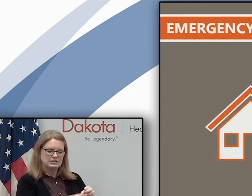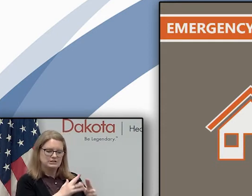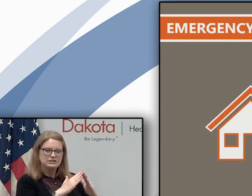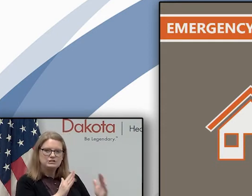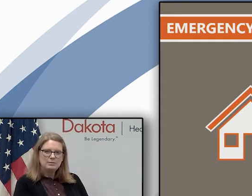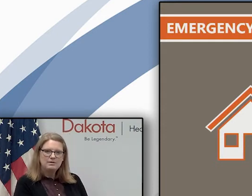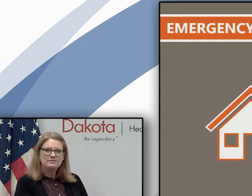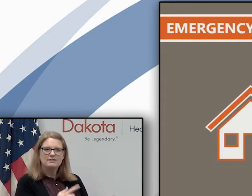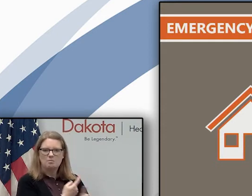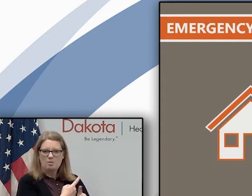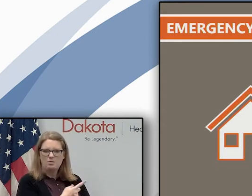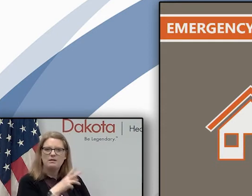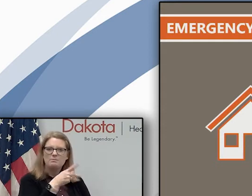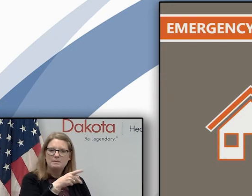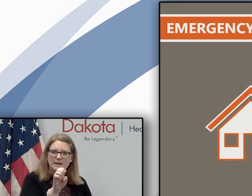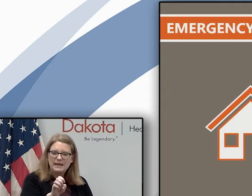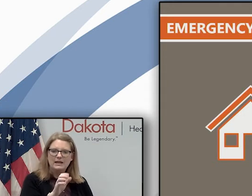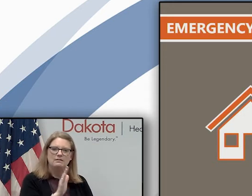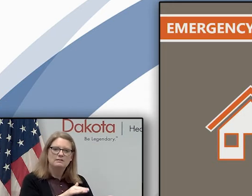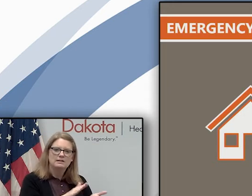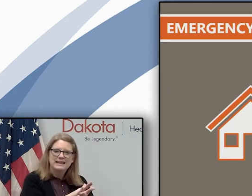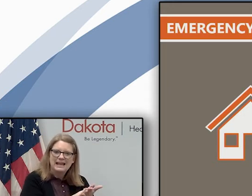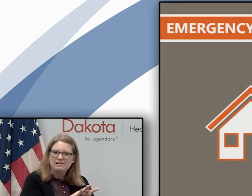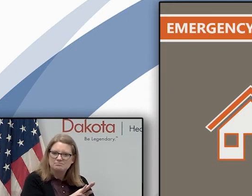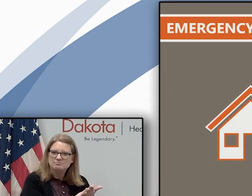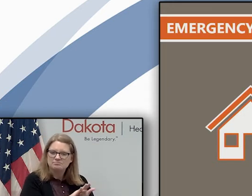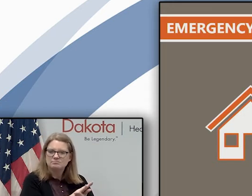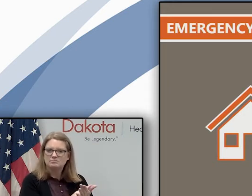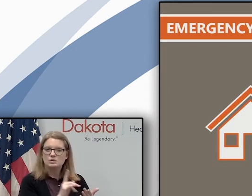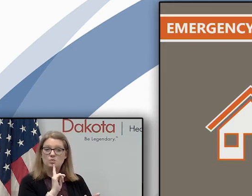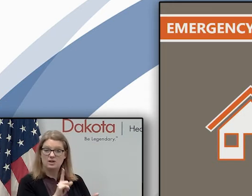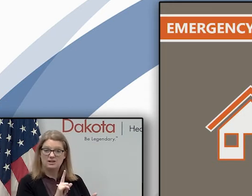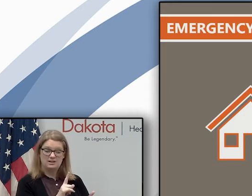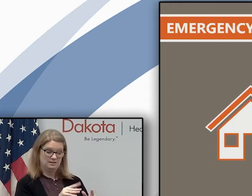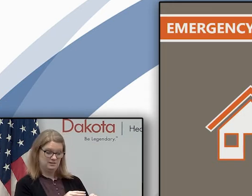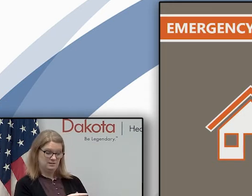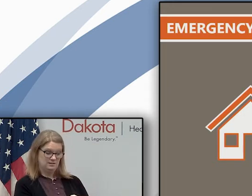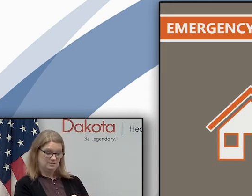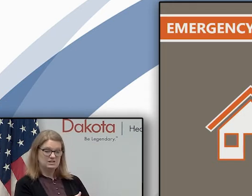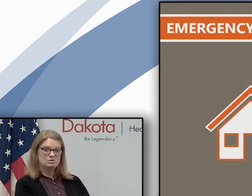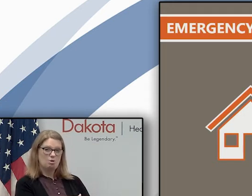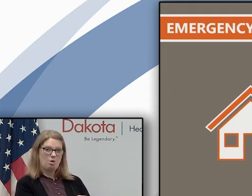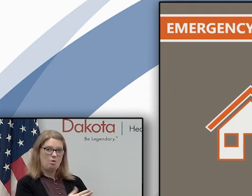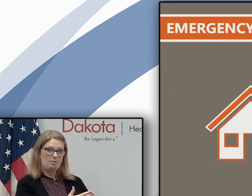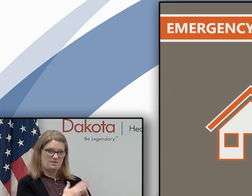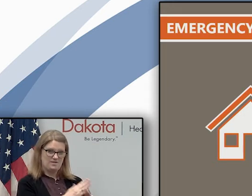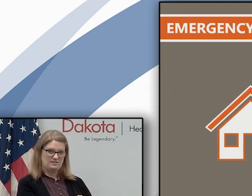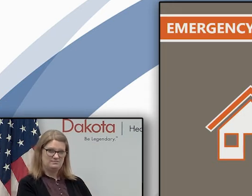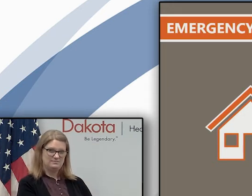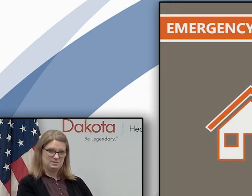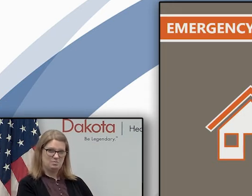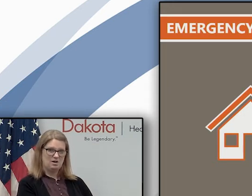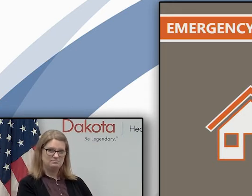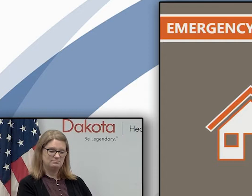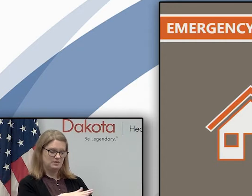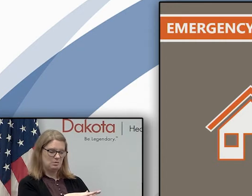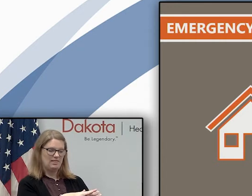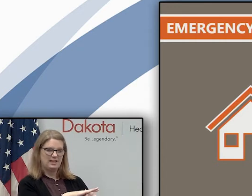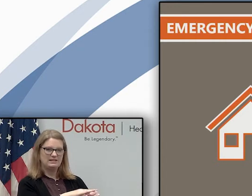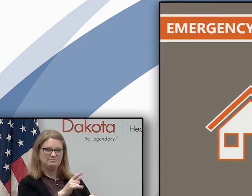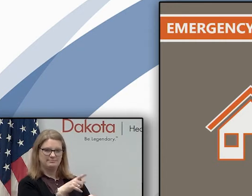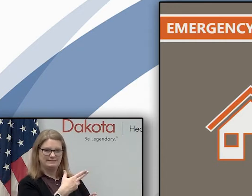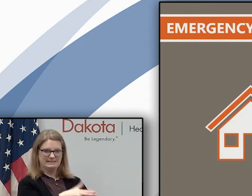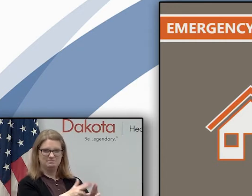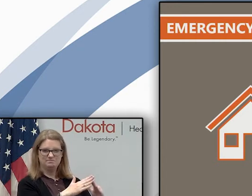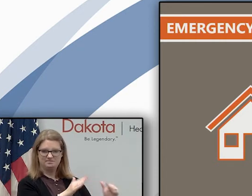kind of PPE and hand hygiene and other things to slow or prevent the spread of COVID within their